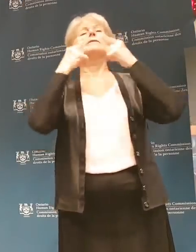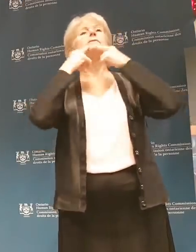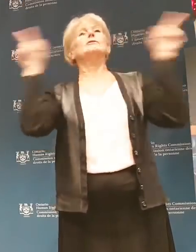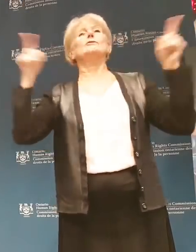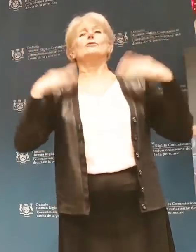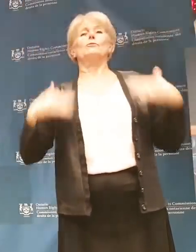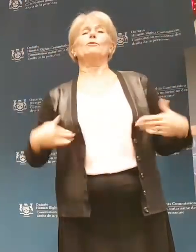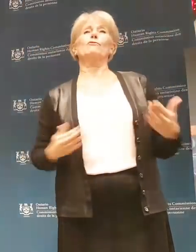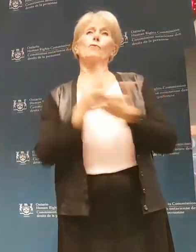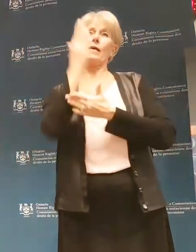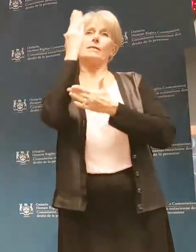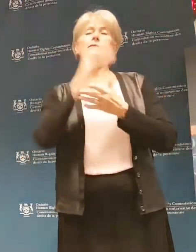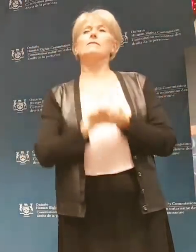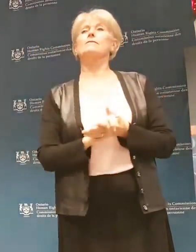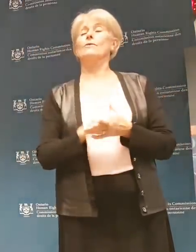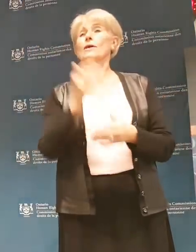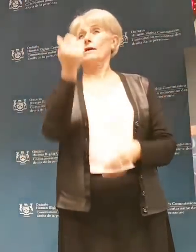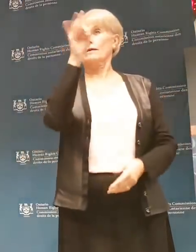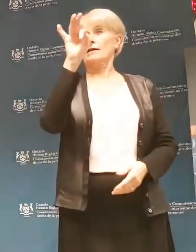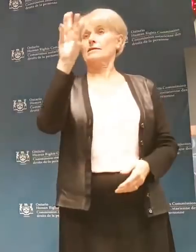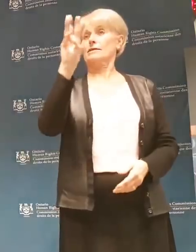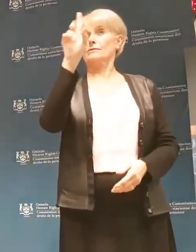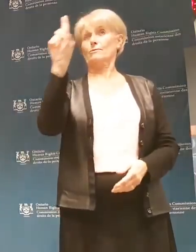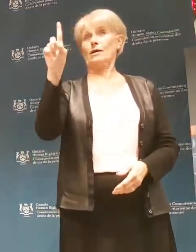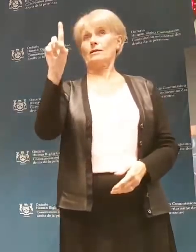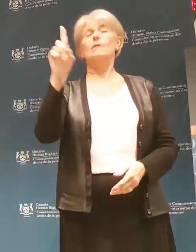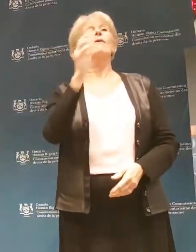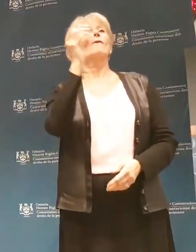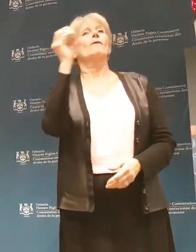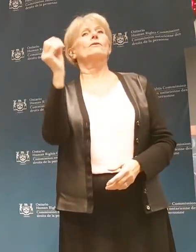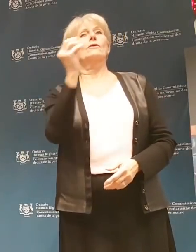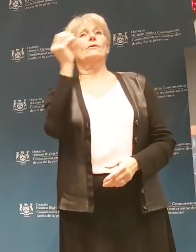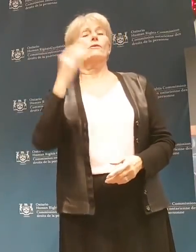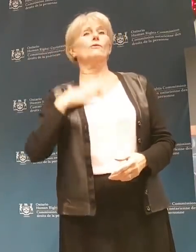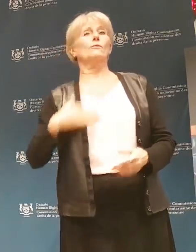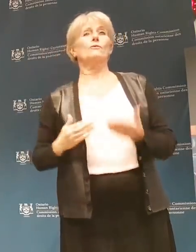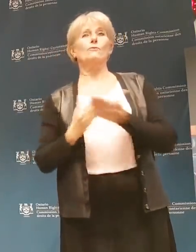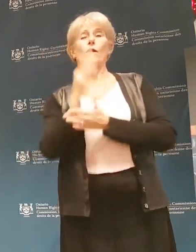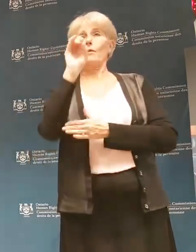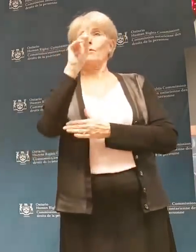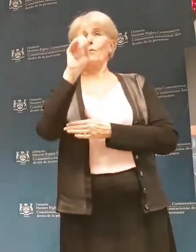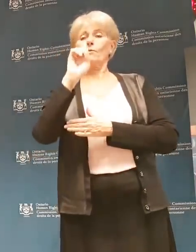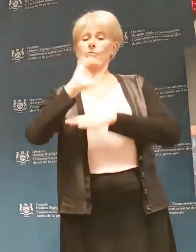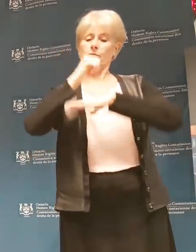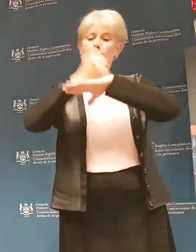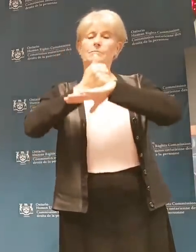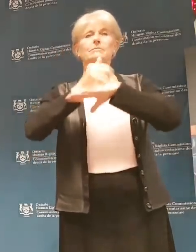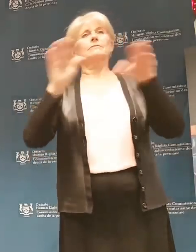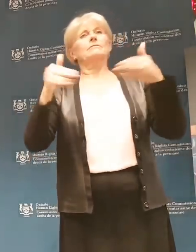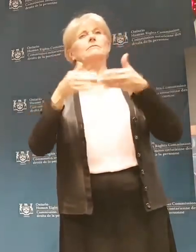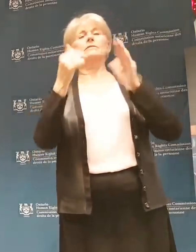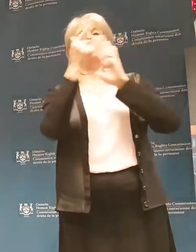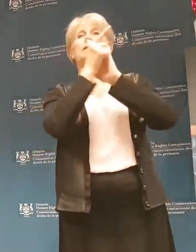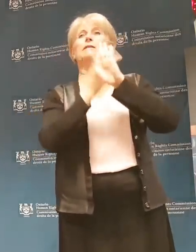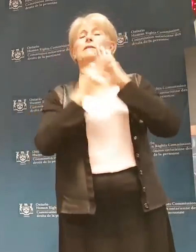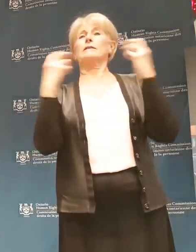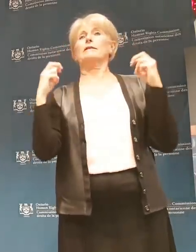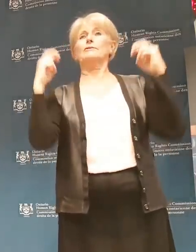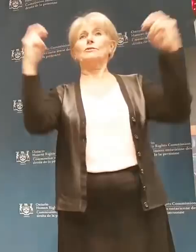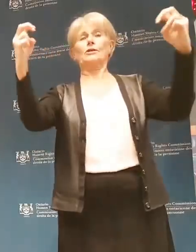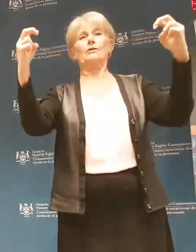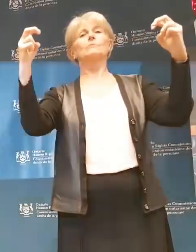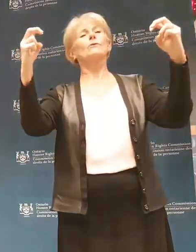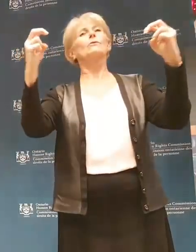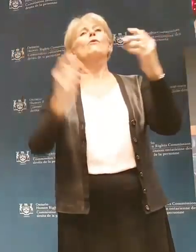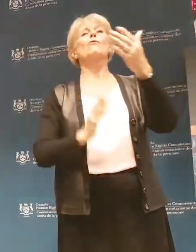Rights. And in 1961, the Ontario Human Rights Code was introduced in the legislature to